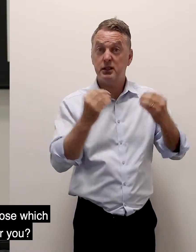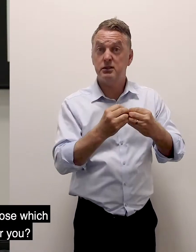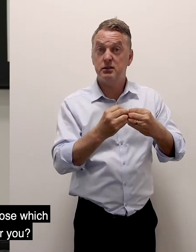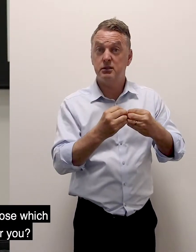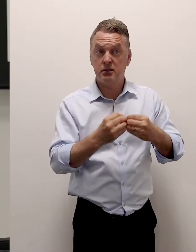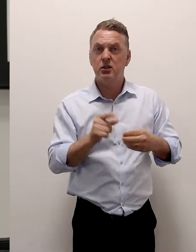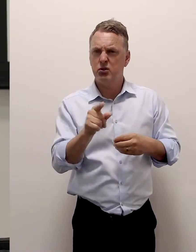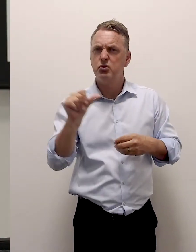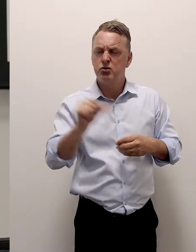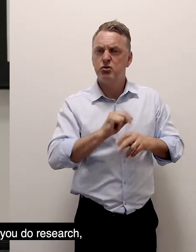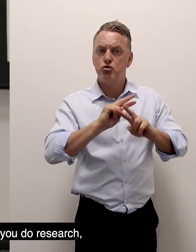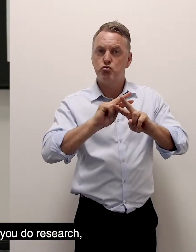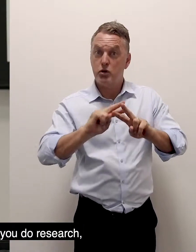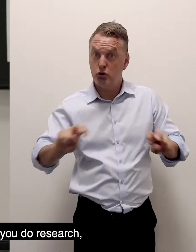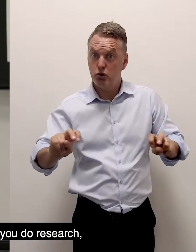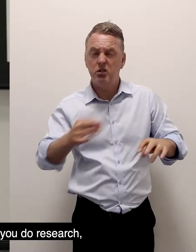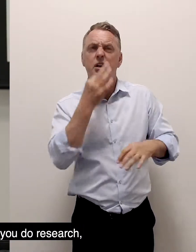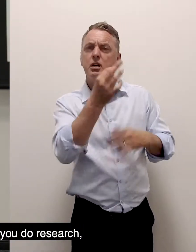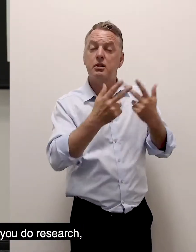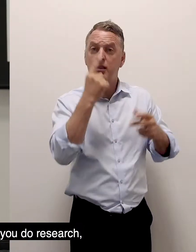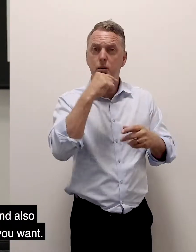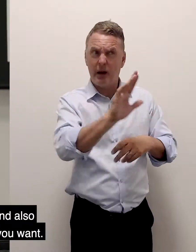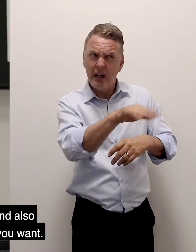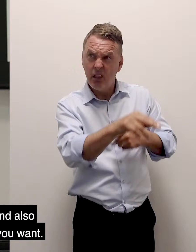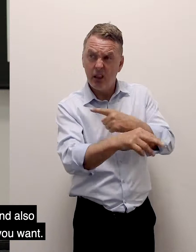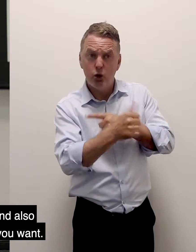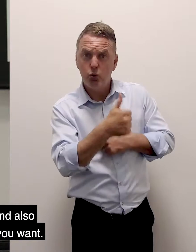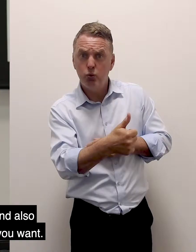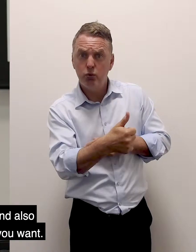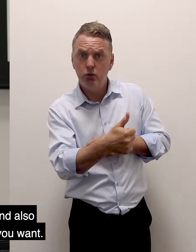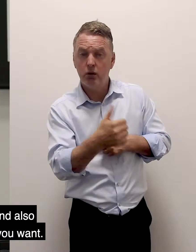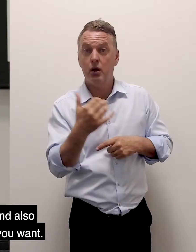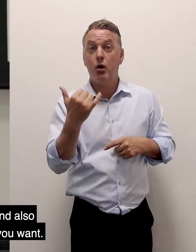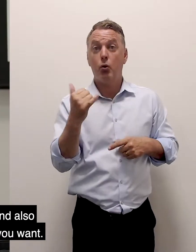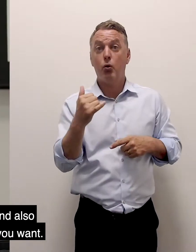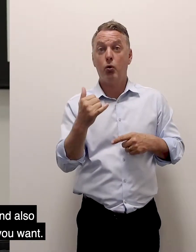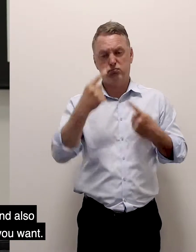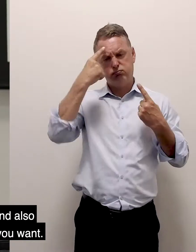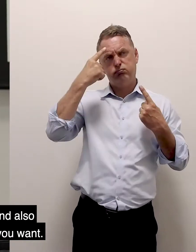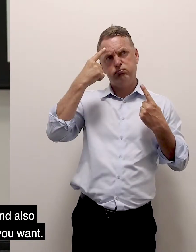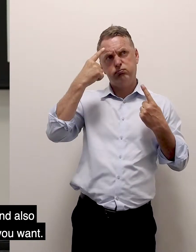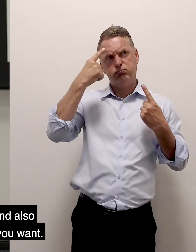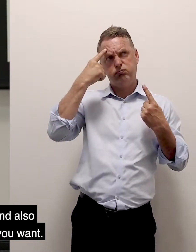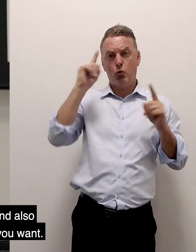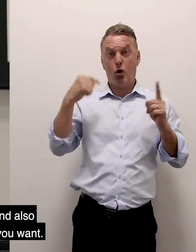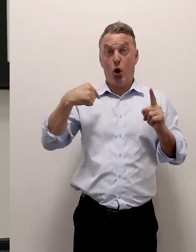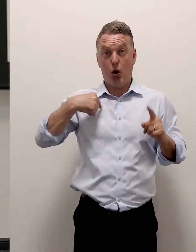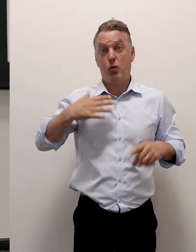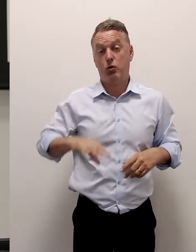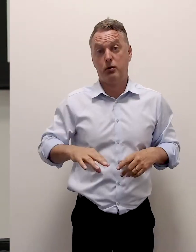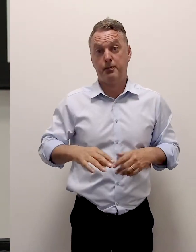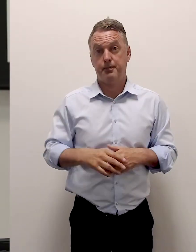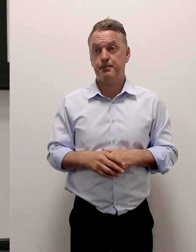for you? Well, it's important that you do research, ask people, and also work out what you